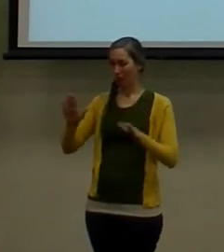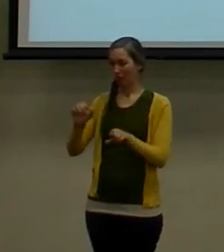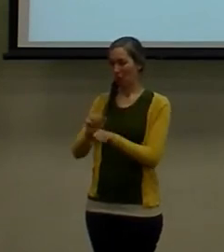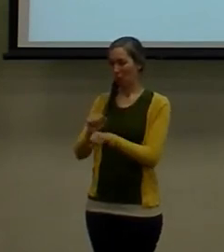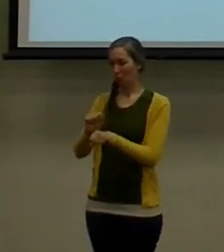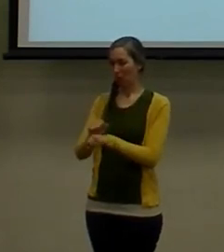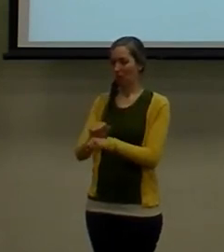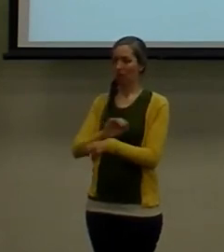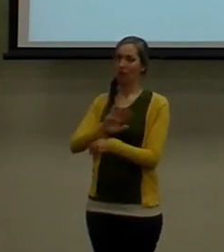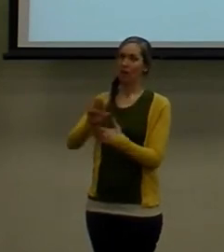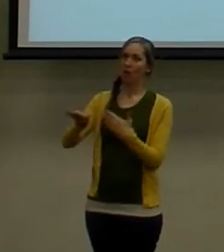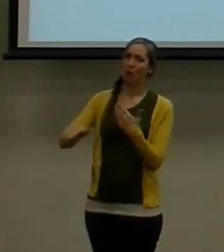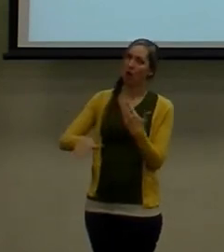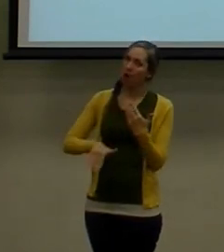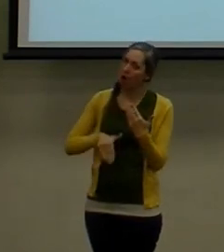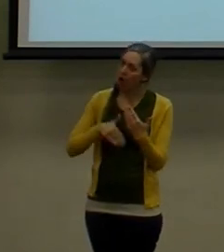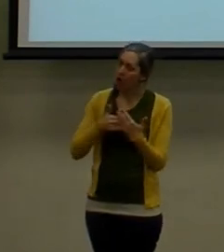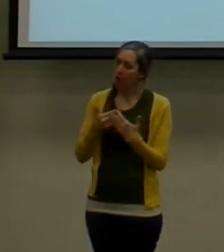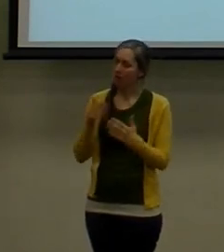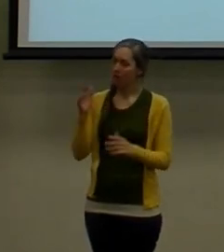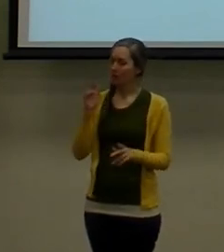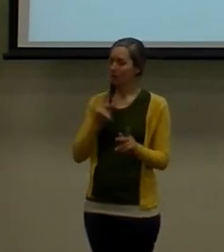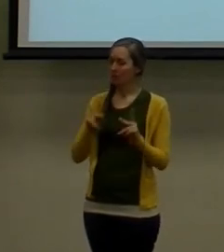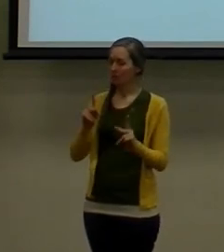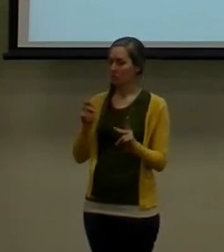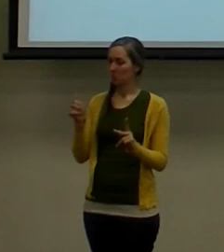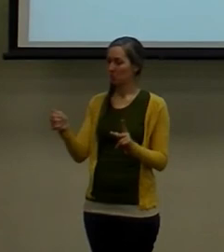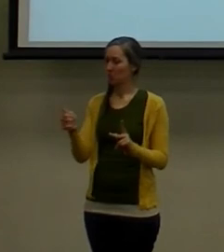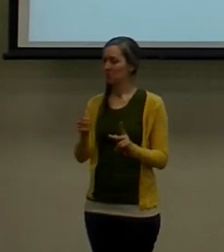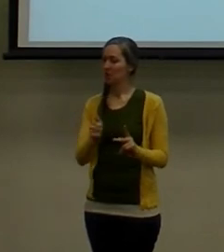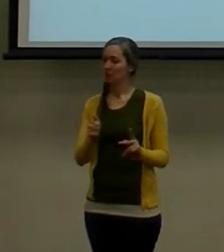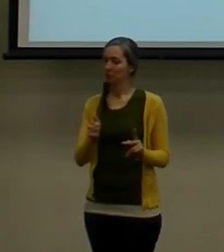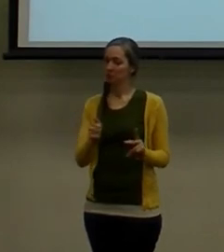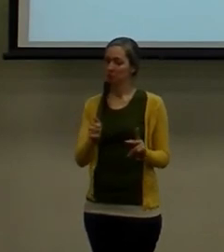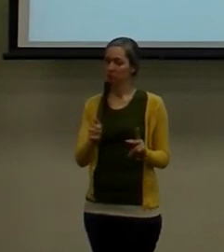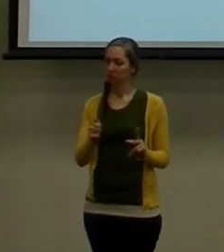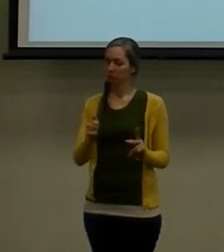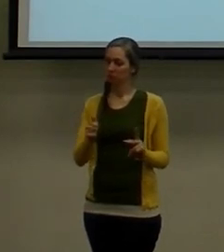great people who gave themselves